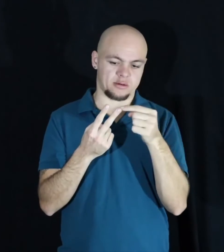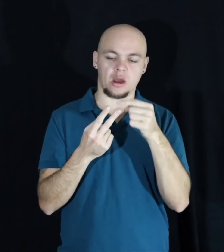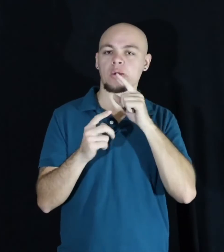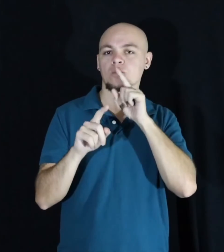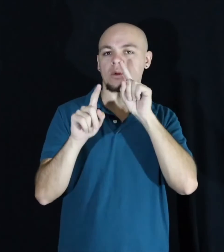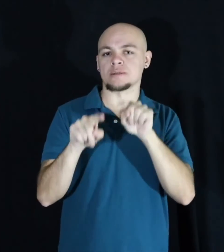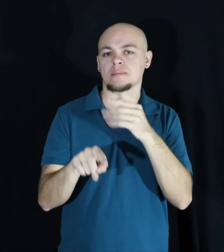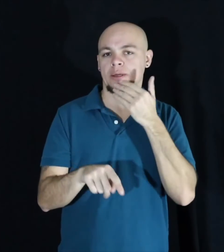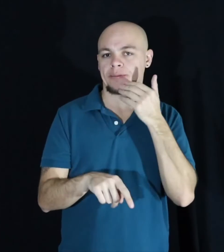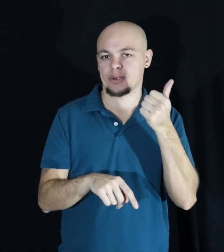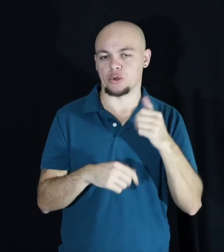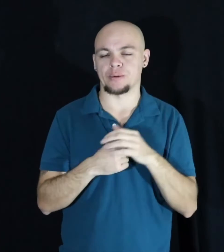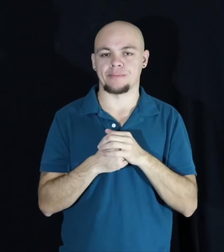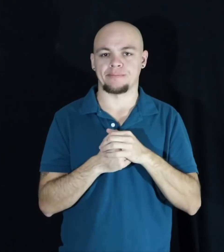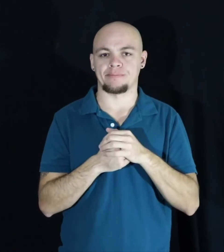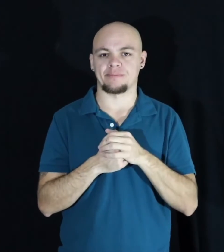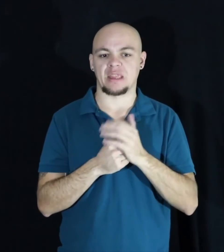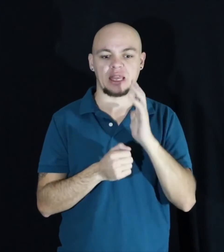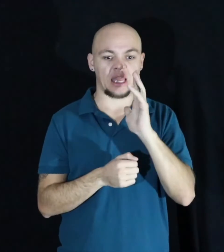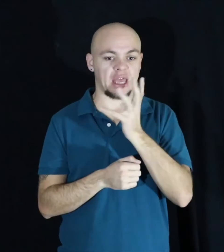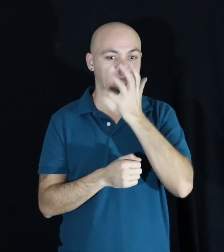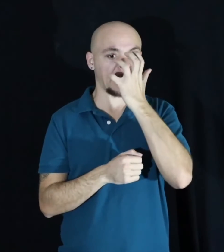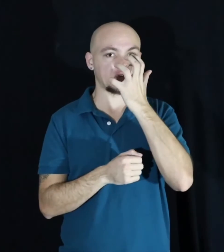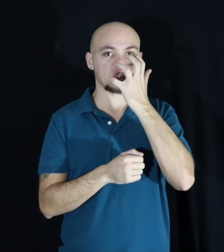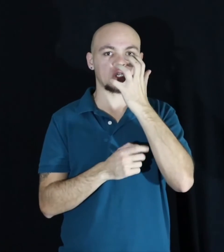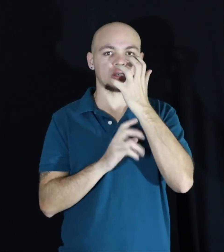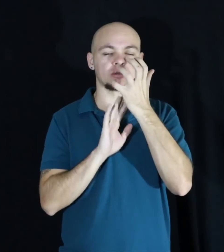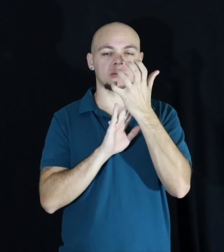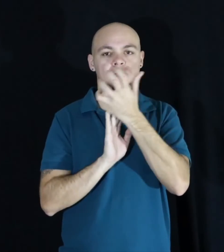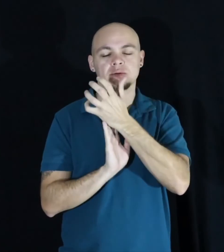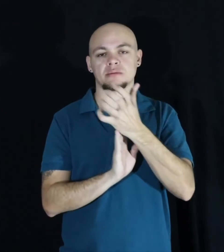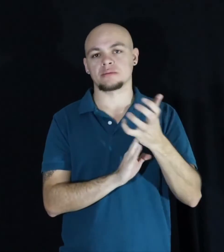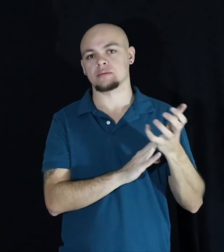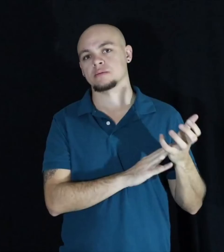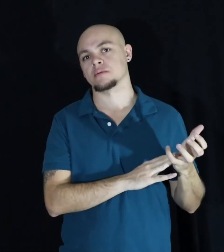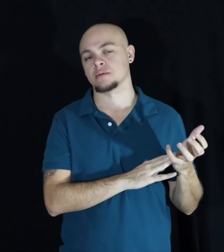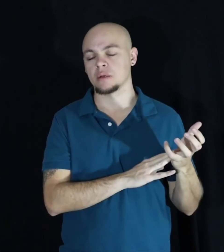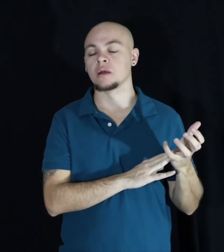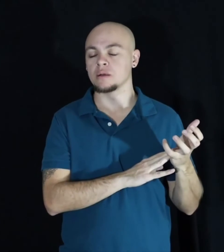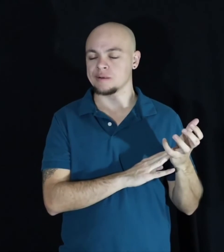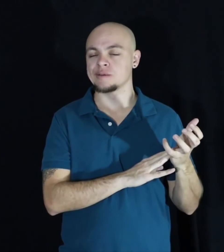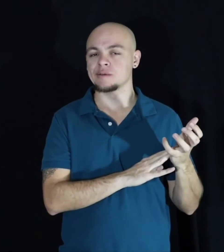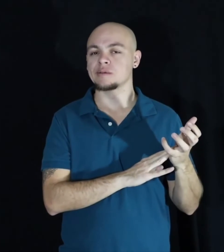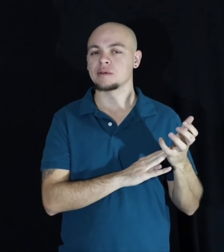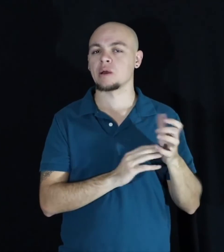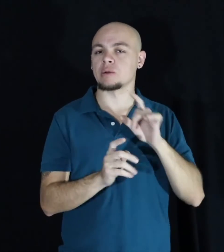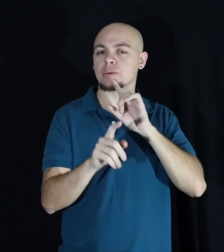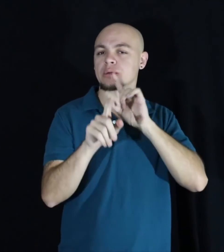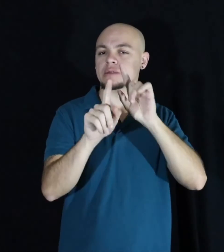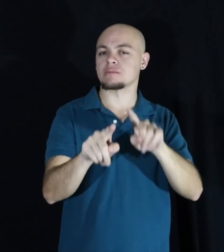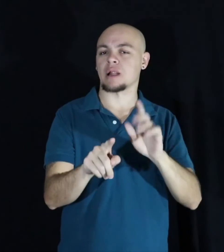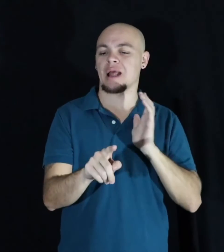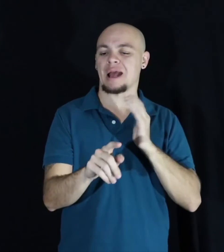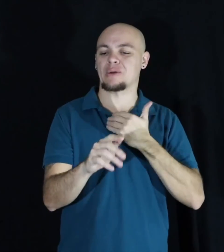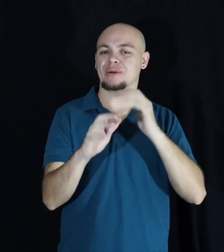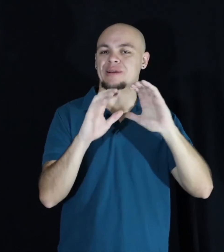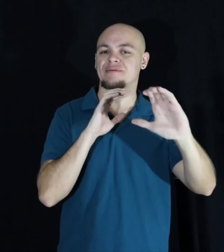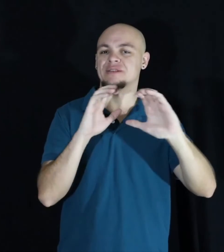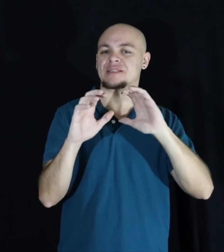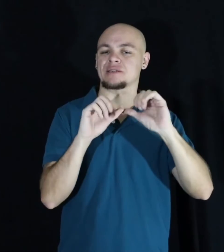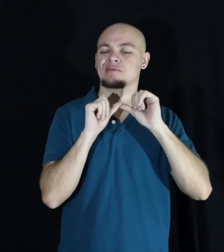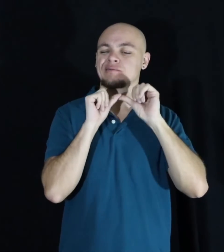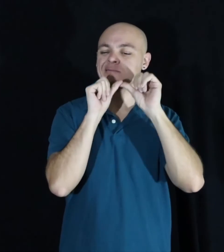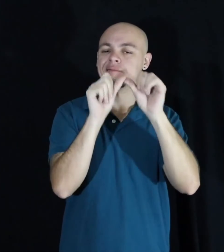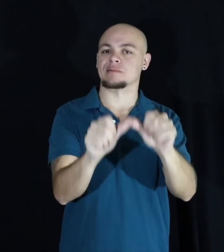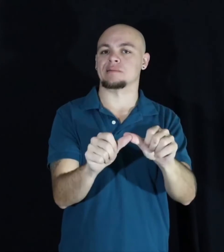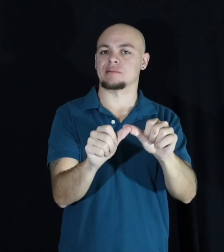I'm able to opt out of feeling angry in that moment and respond in a way that will allow us to continue our conversation